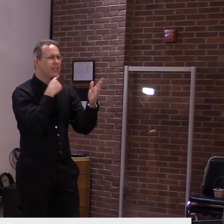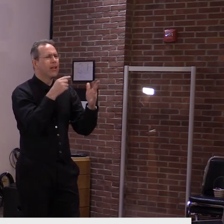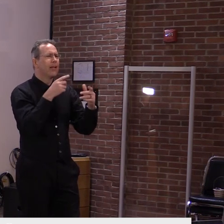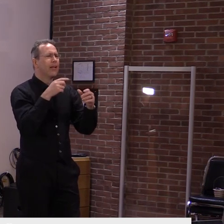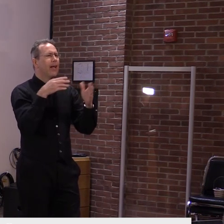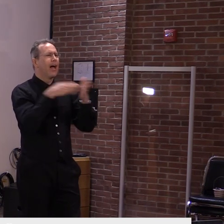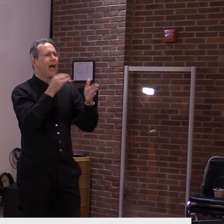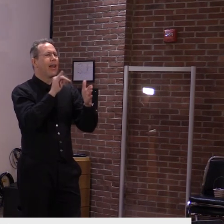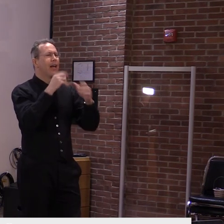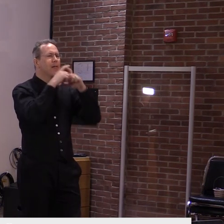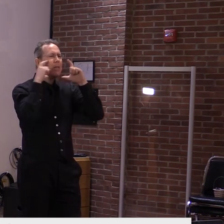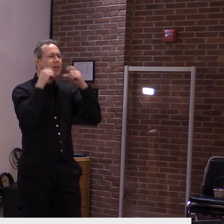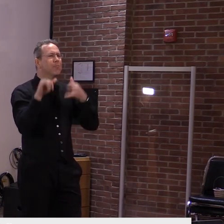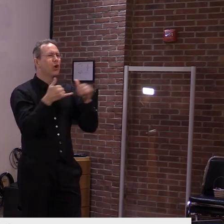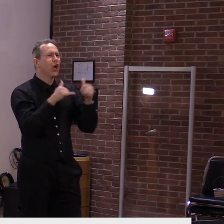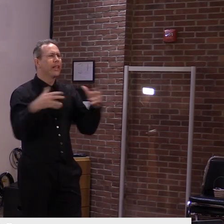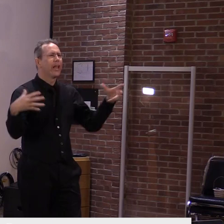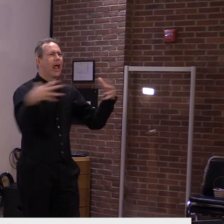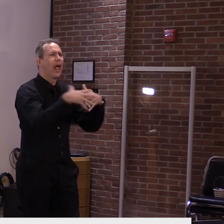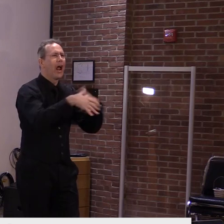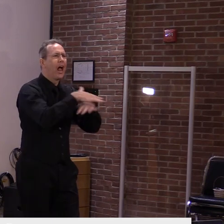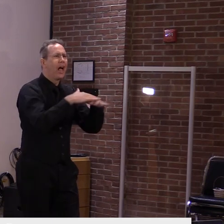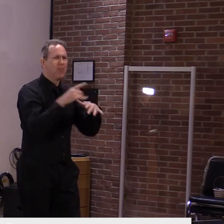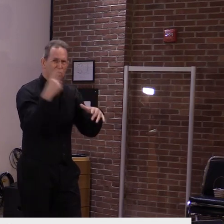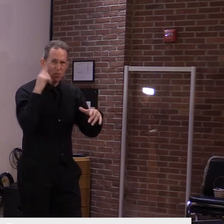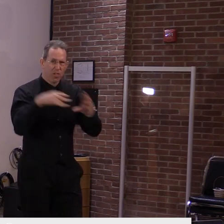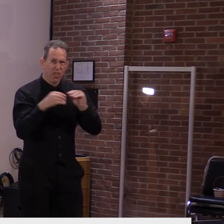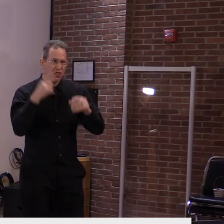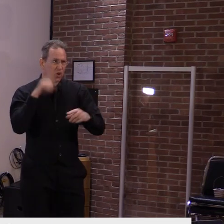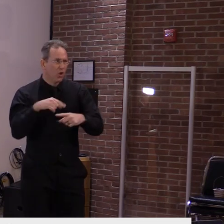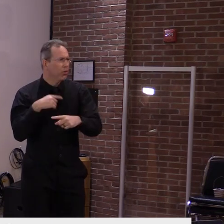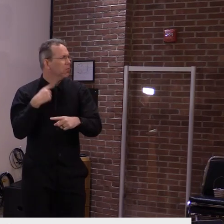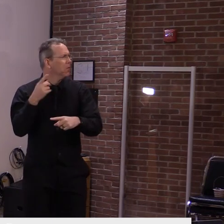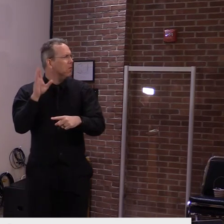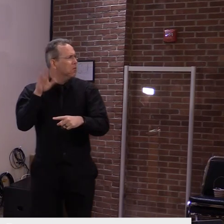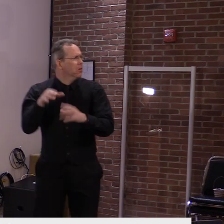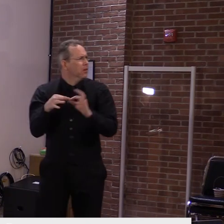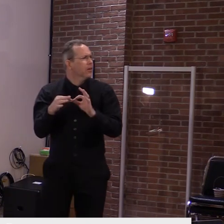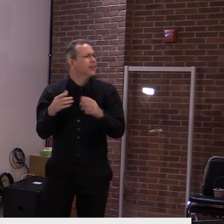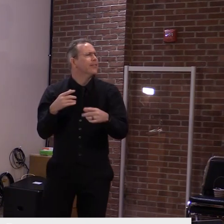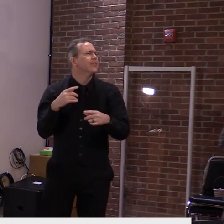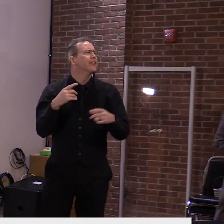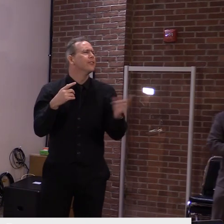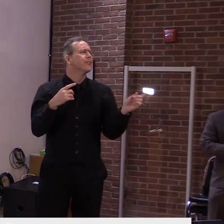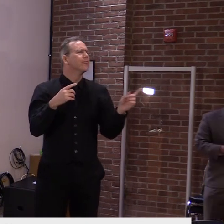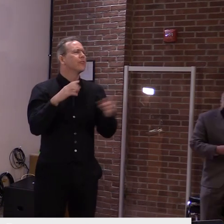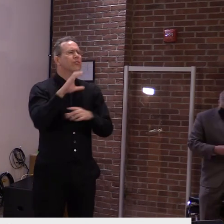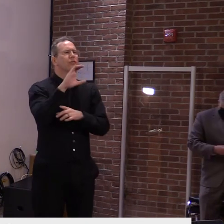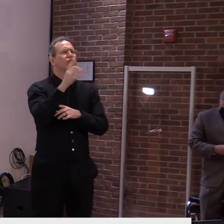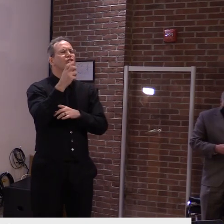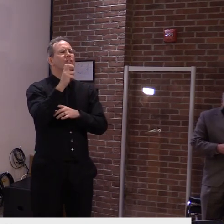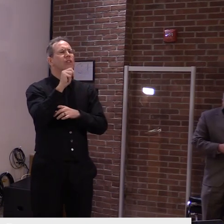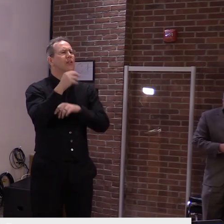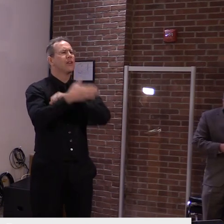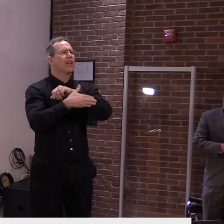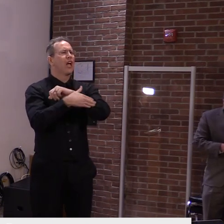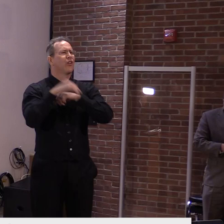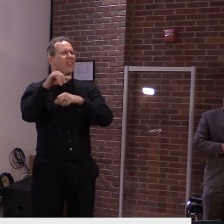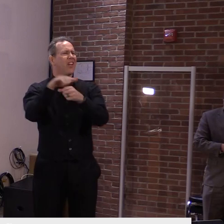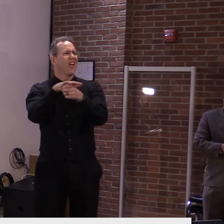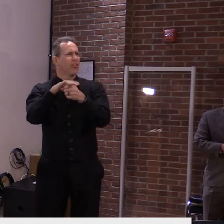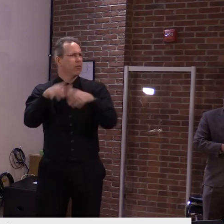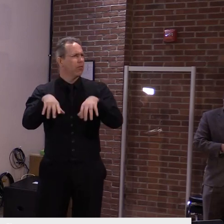big public gathering stuff that's being pushed out on social media and whatnot, are you tracking these things and doing anything about